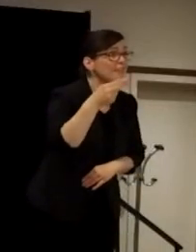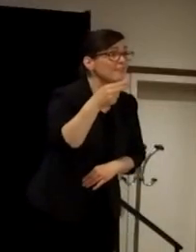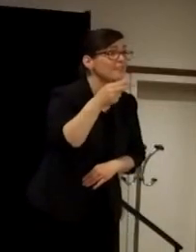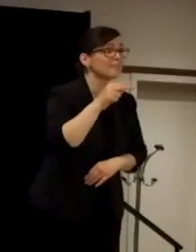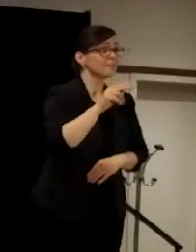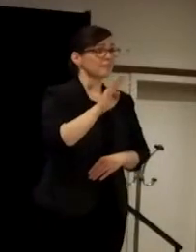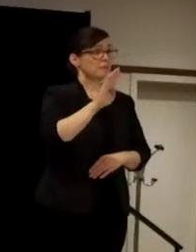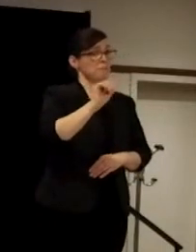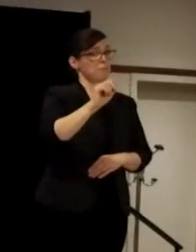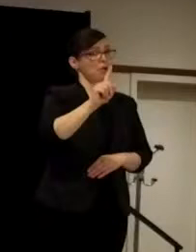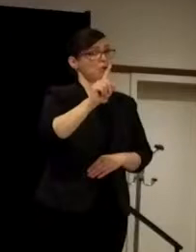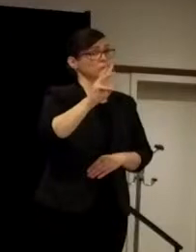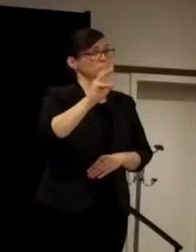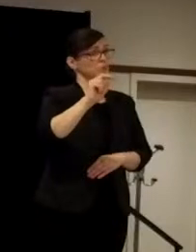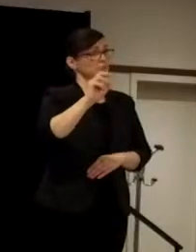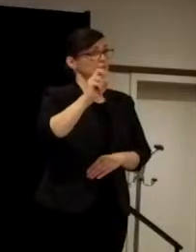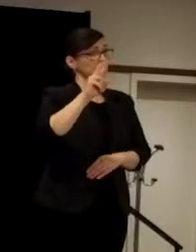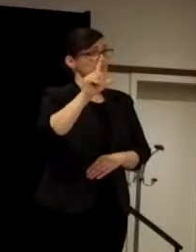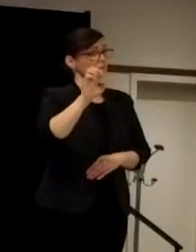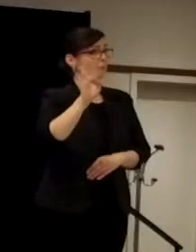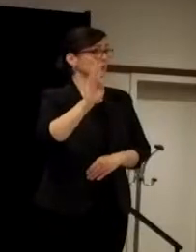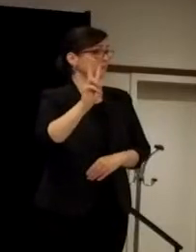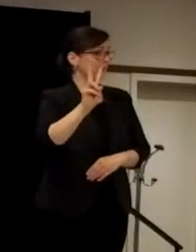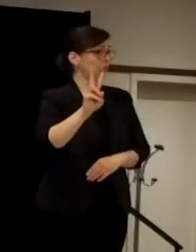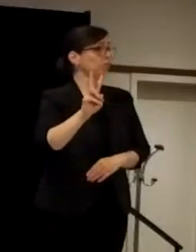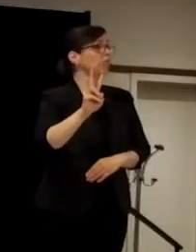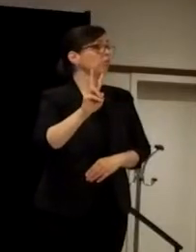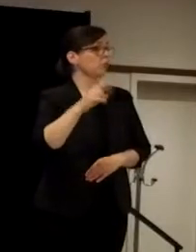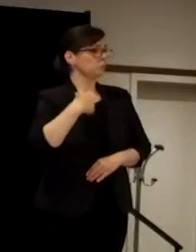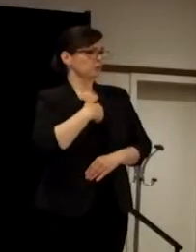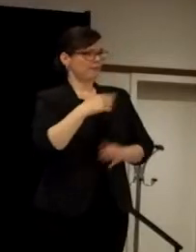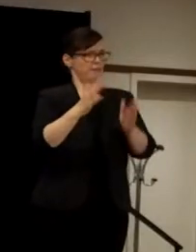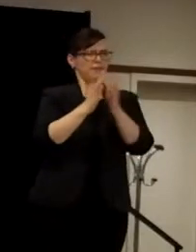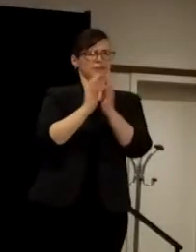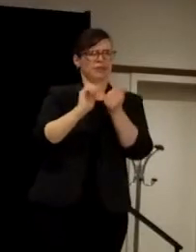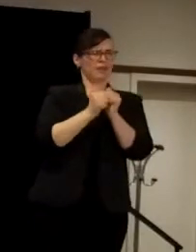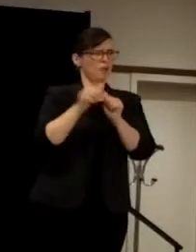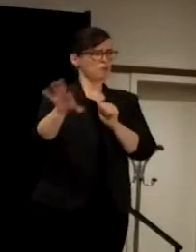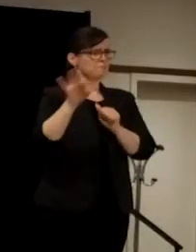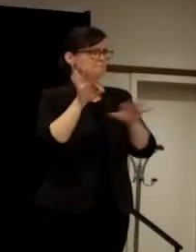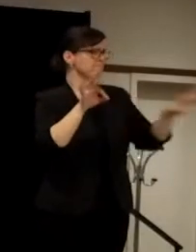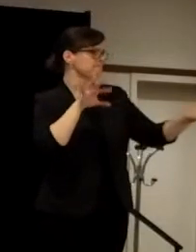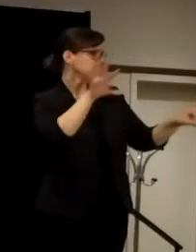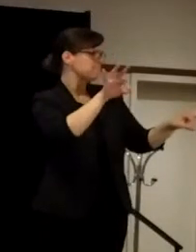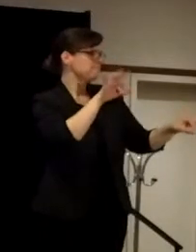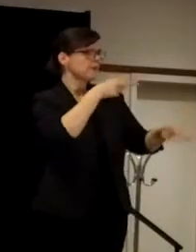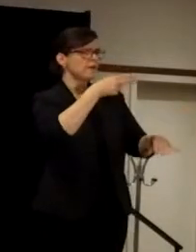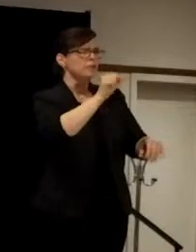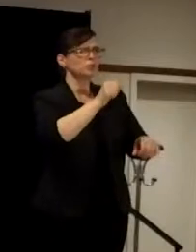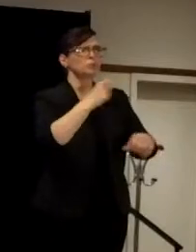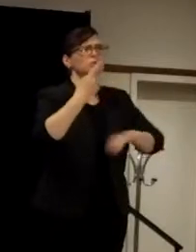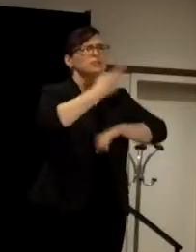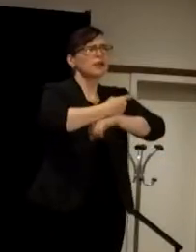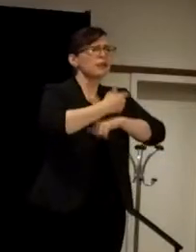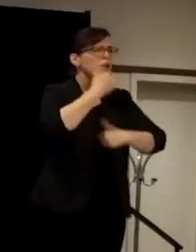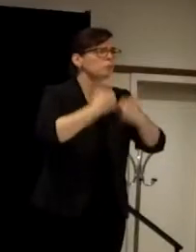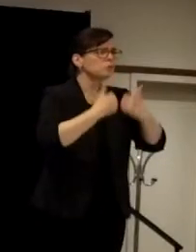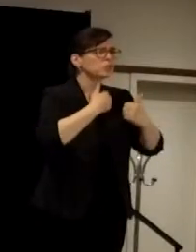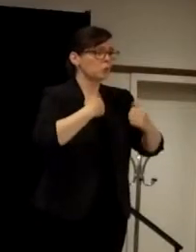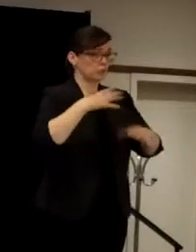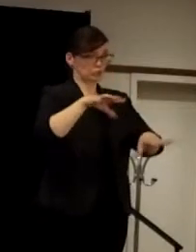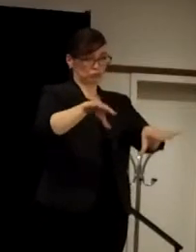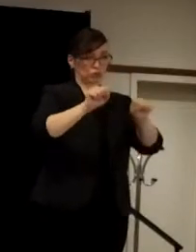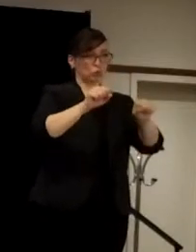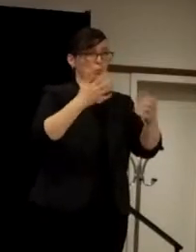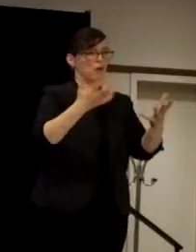School District. One may ask, how did we pick the first high school pop-up clinic? We did a survey to